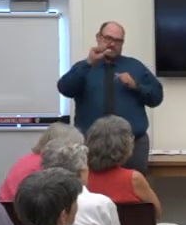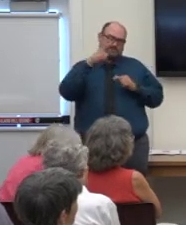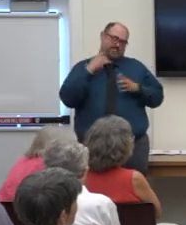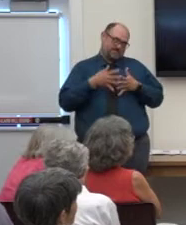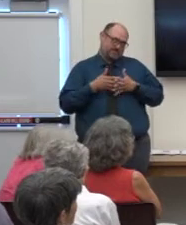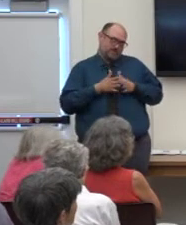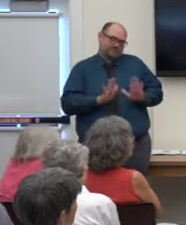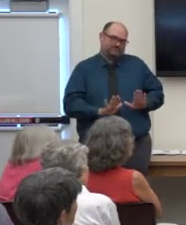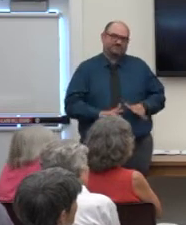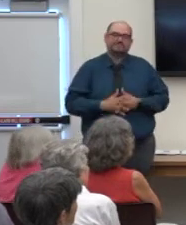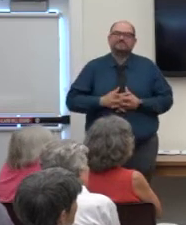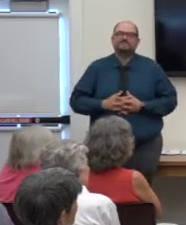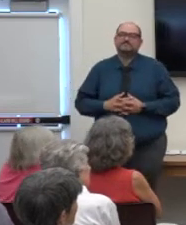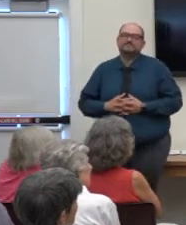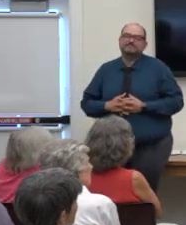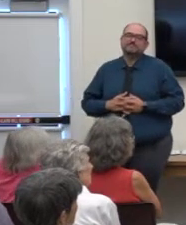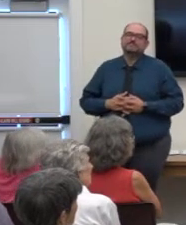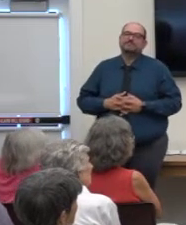But there's also an article